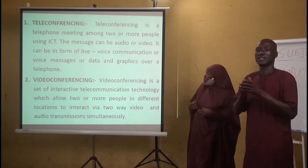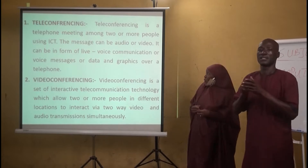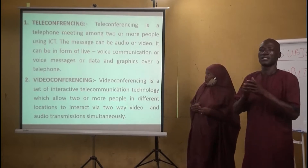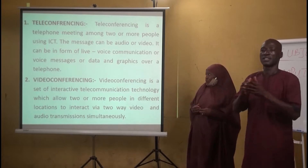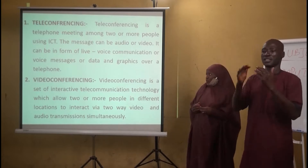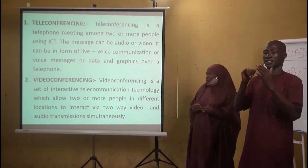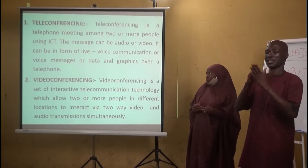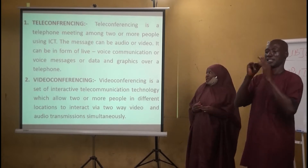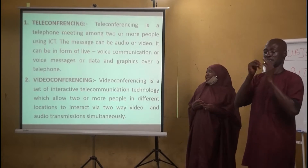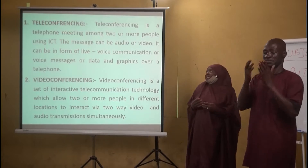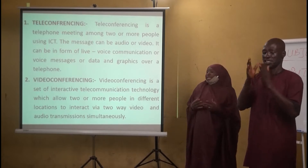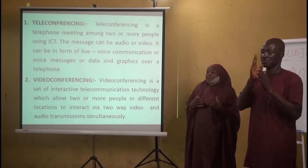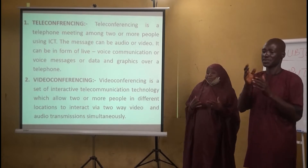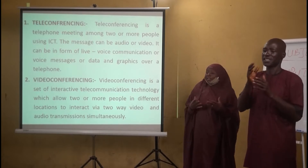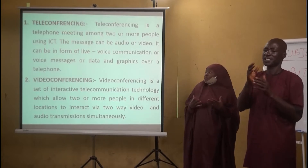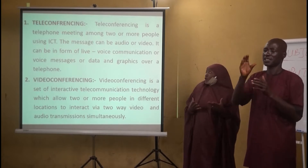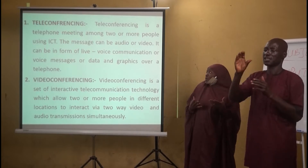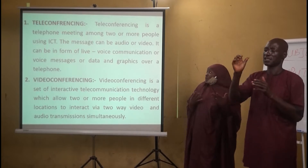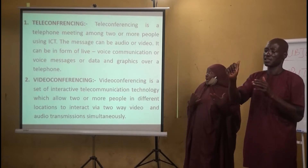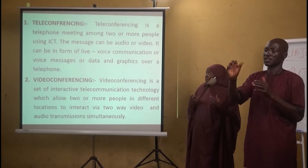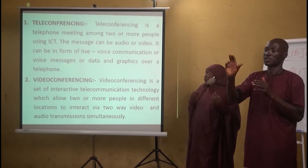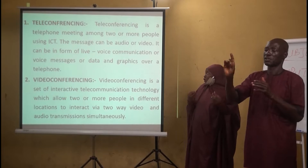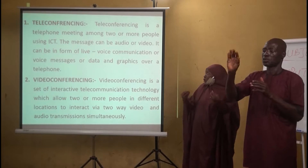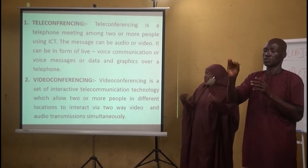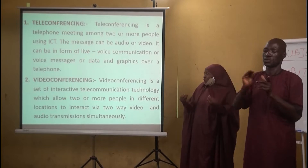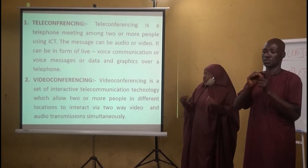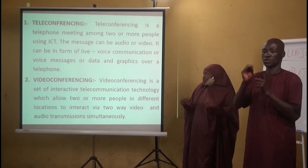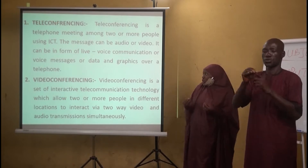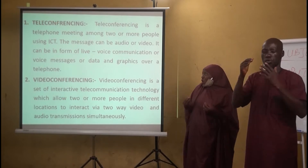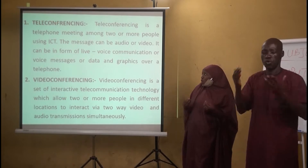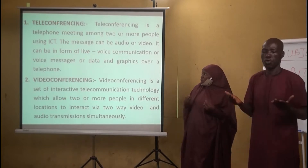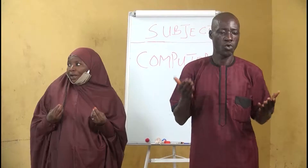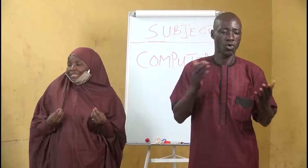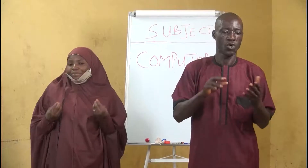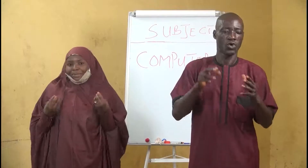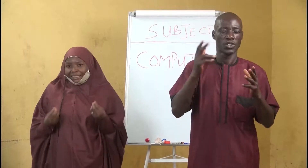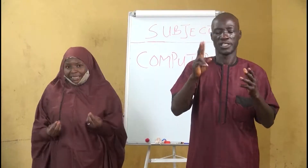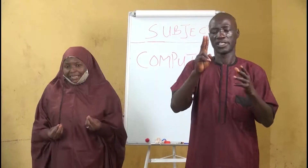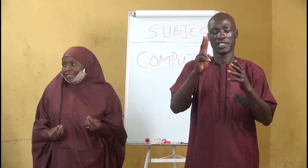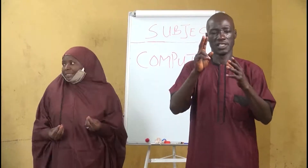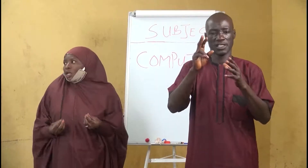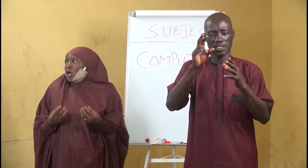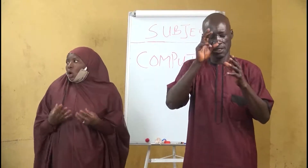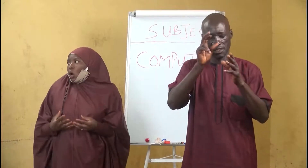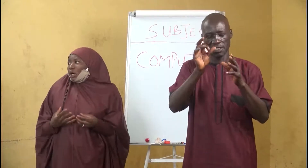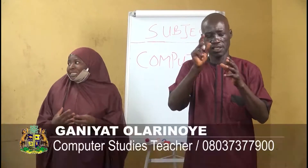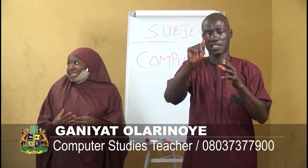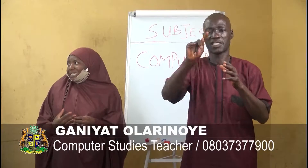or video. It can be in form of live voice communication or voice messages or data